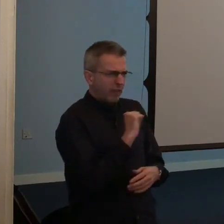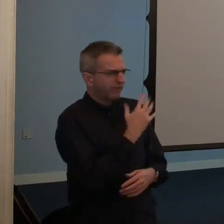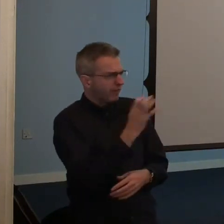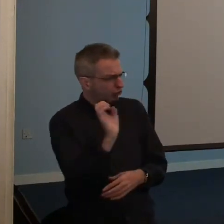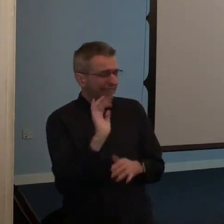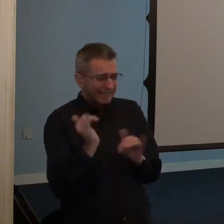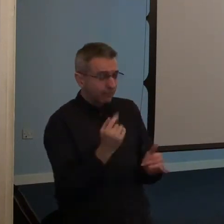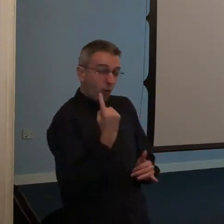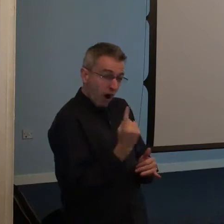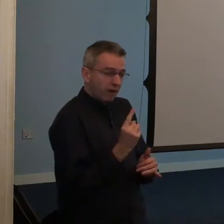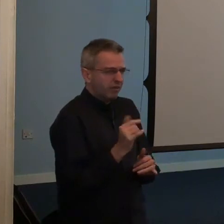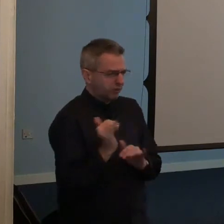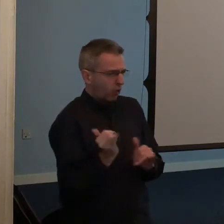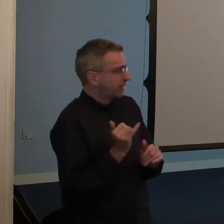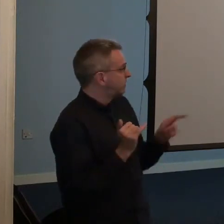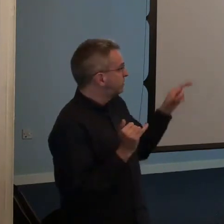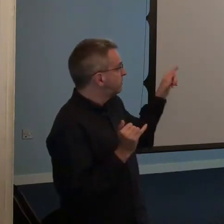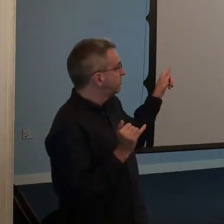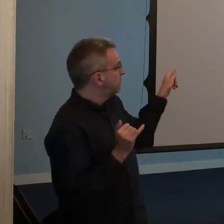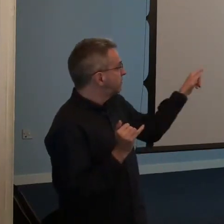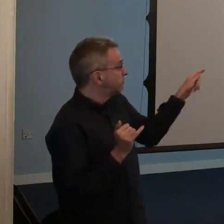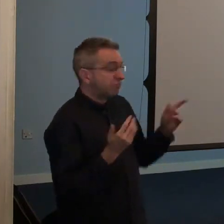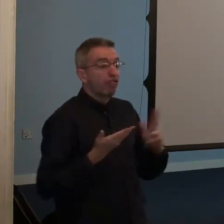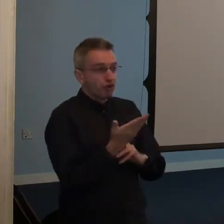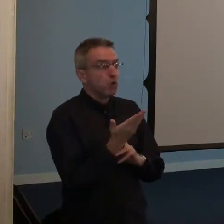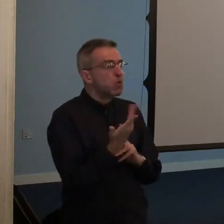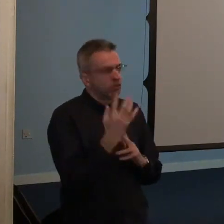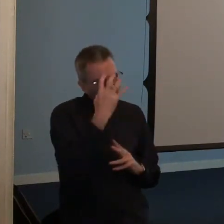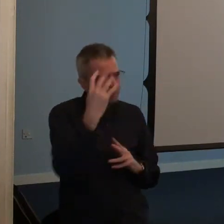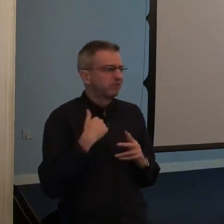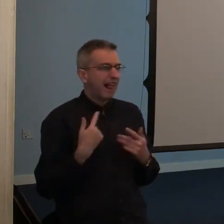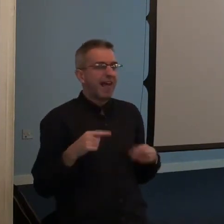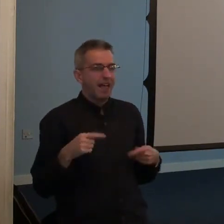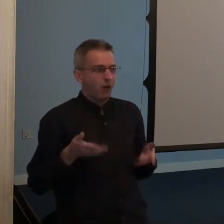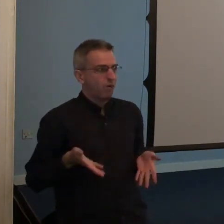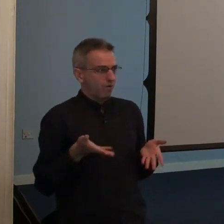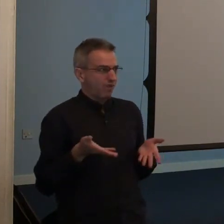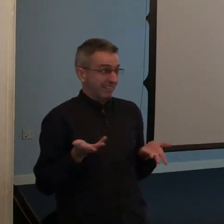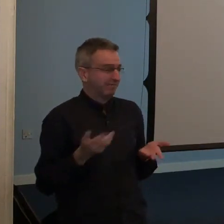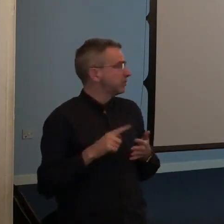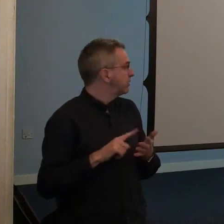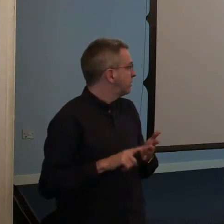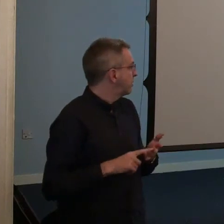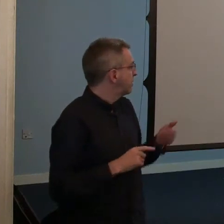tested. You know, 3,500 tests are done in one. And government allow that to